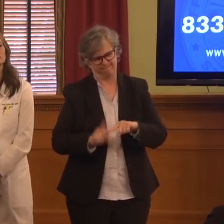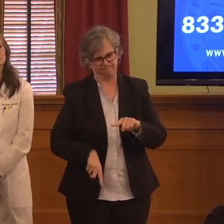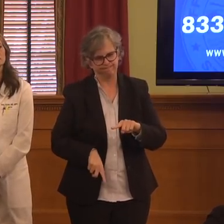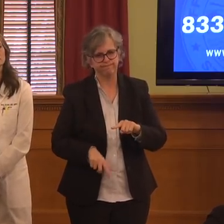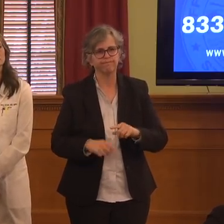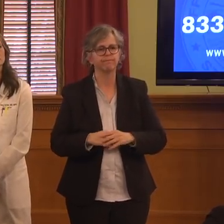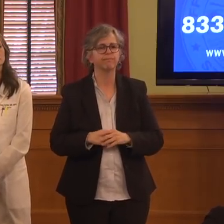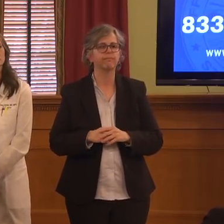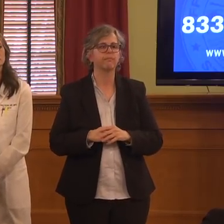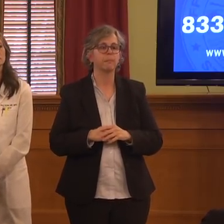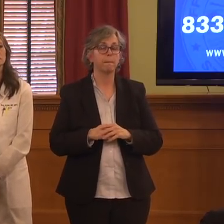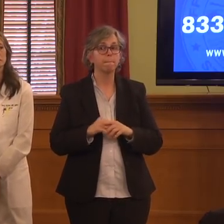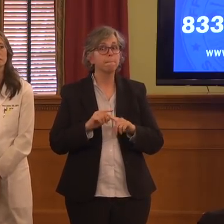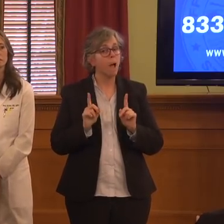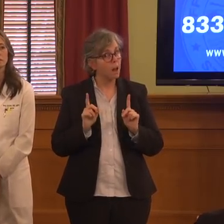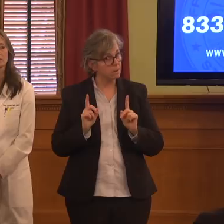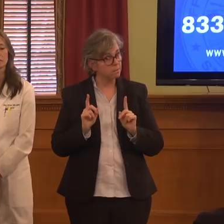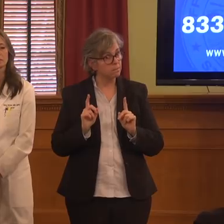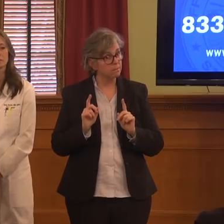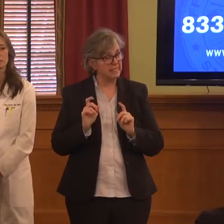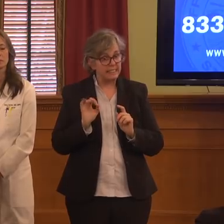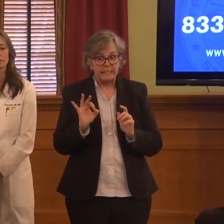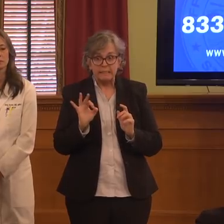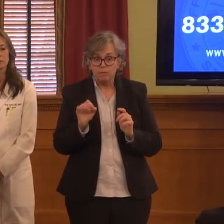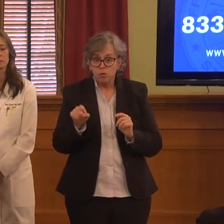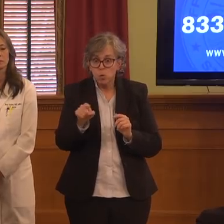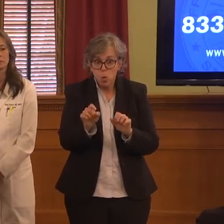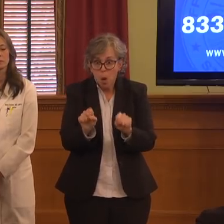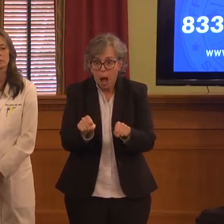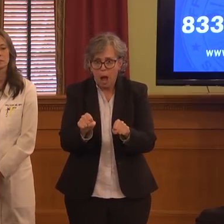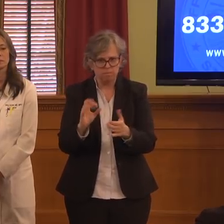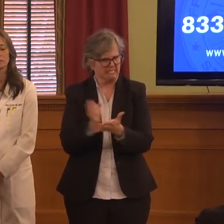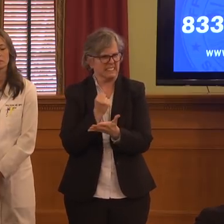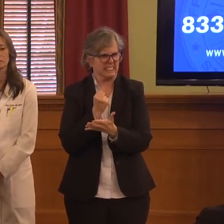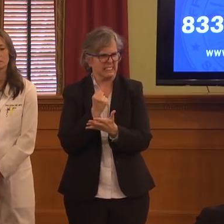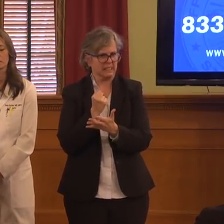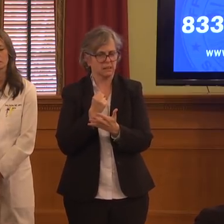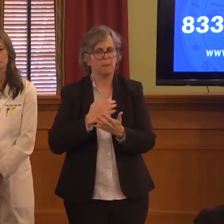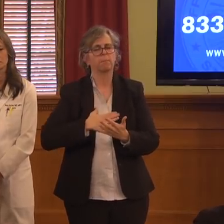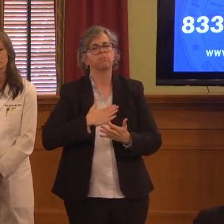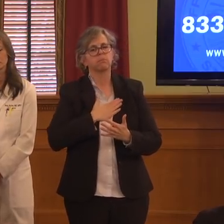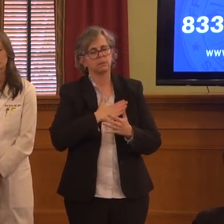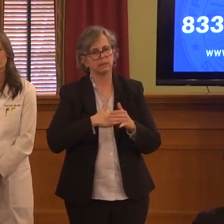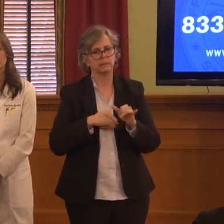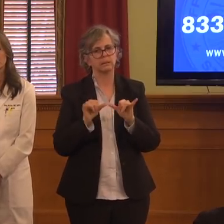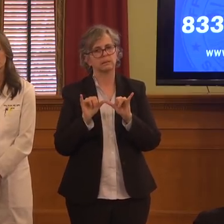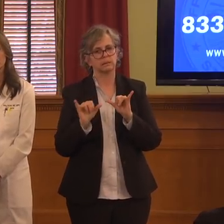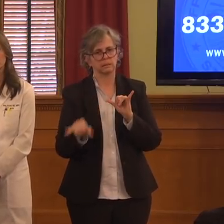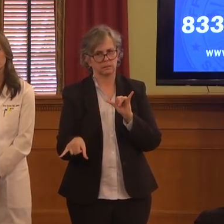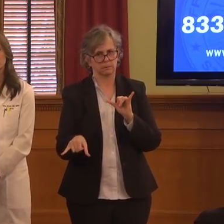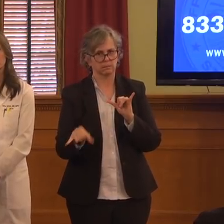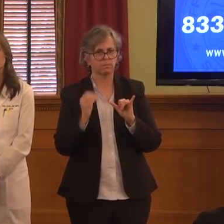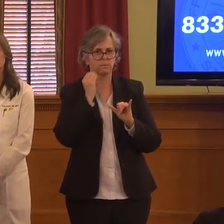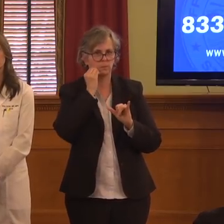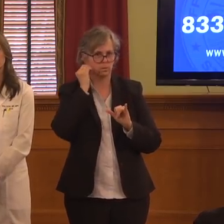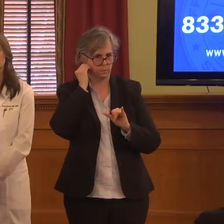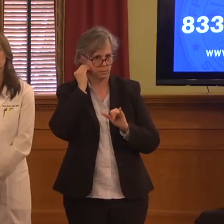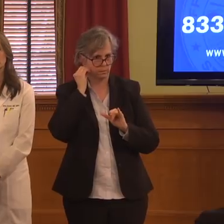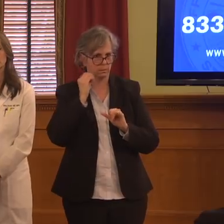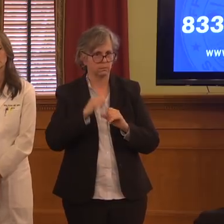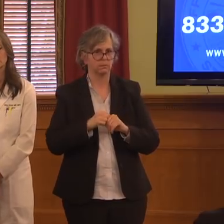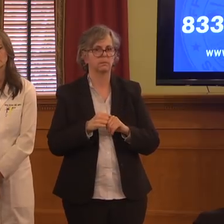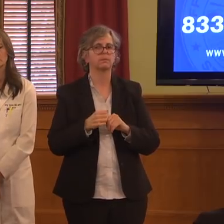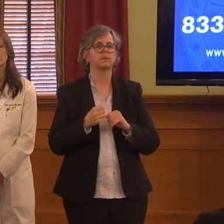to do. But if they can work from home, I've asked that the members of our cabinet start that